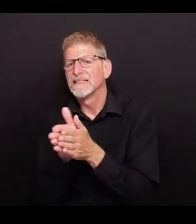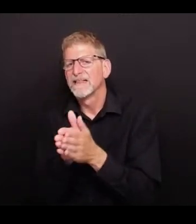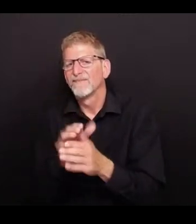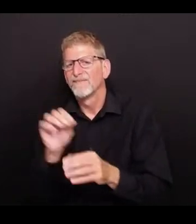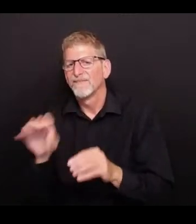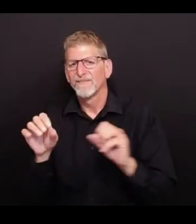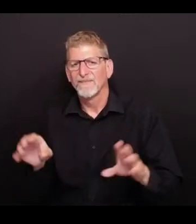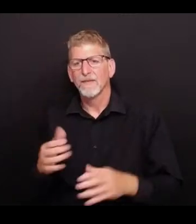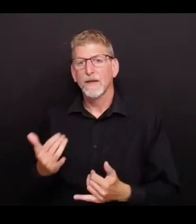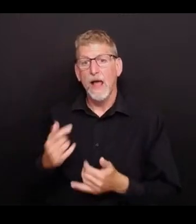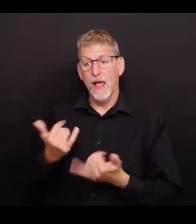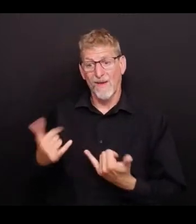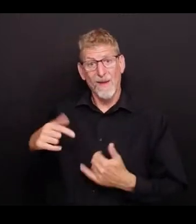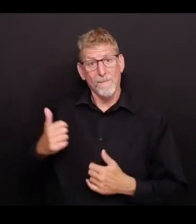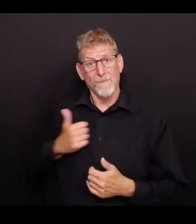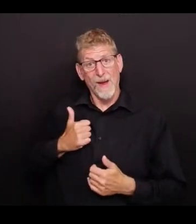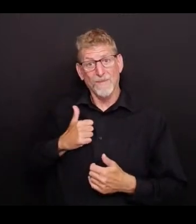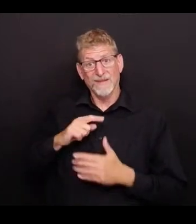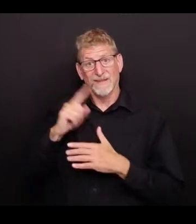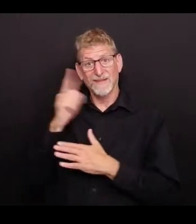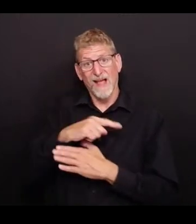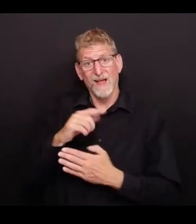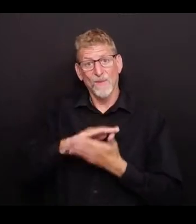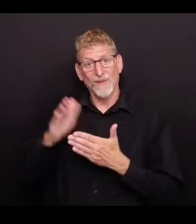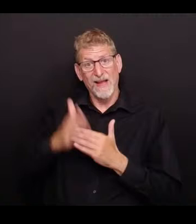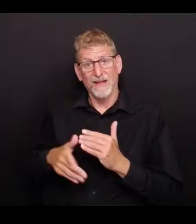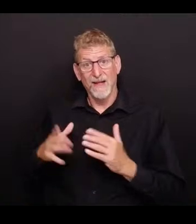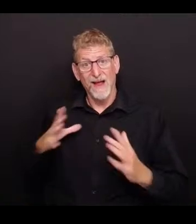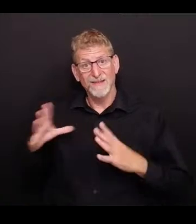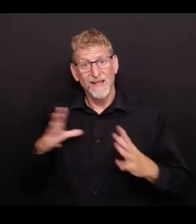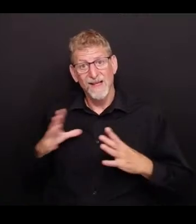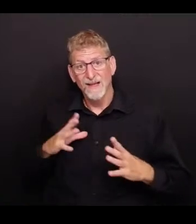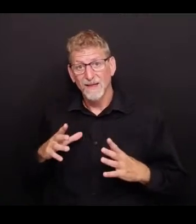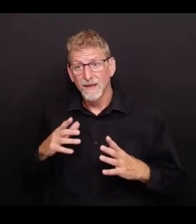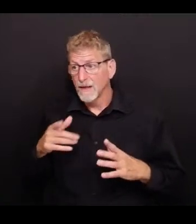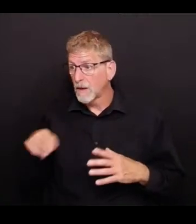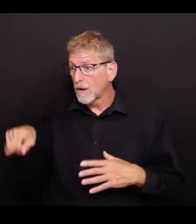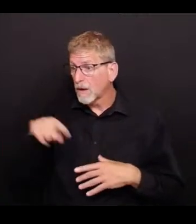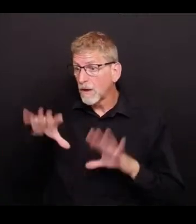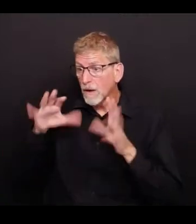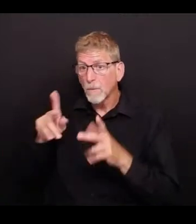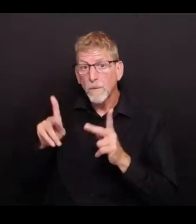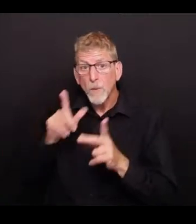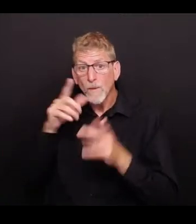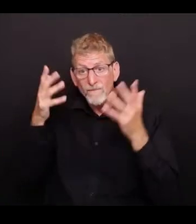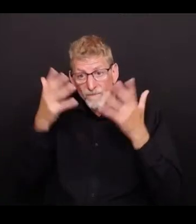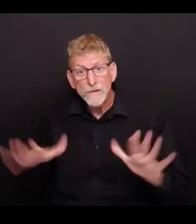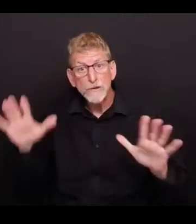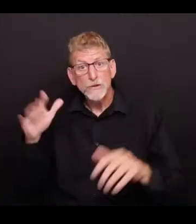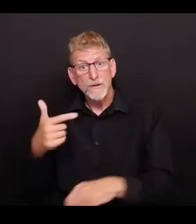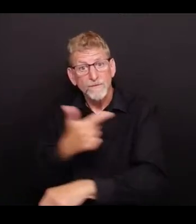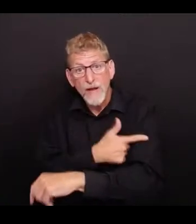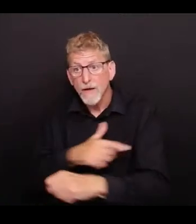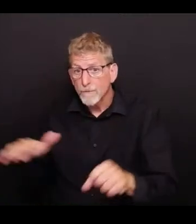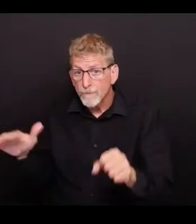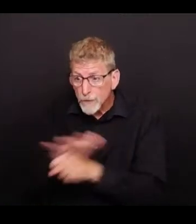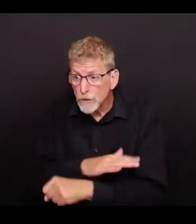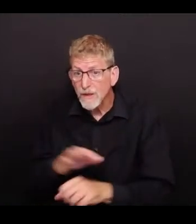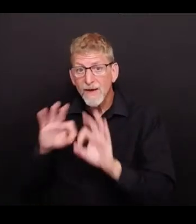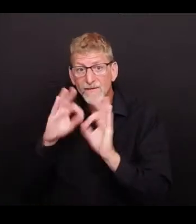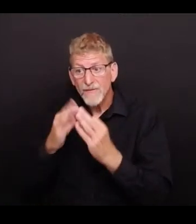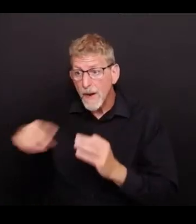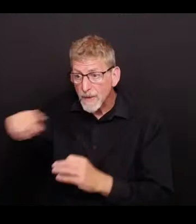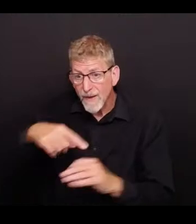the weekend, just a couple things. If you're fully vaccinated and your family members are fully vaccinated, you can